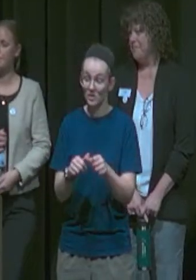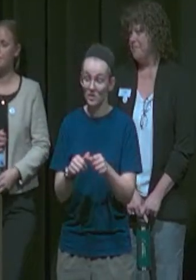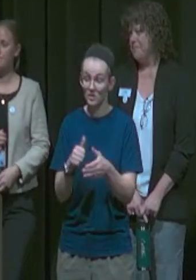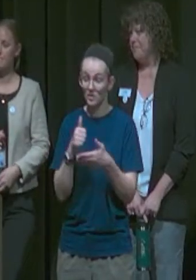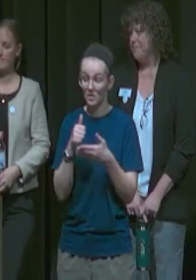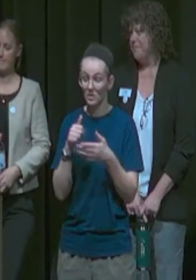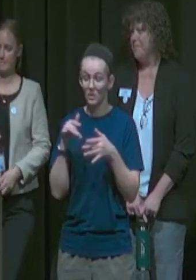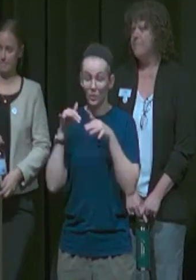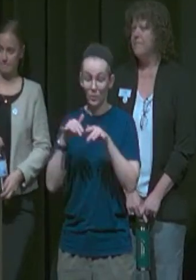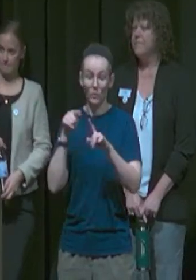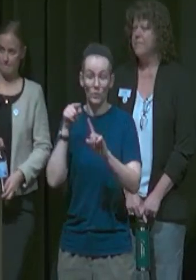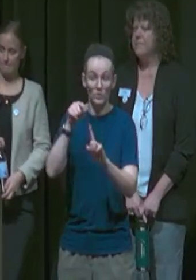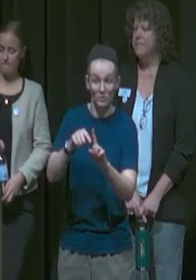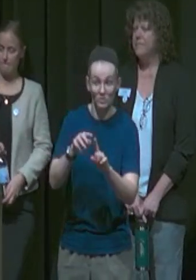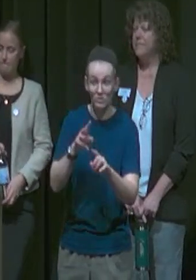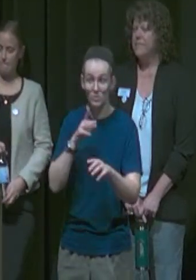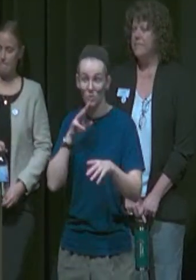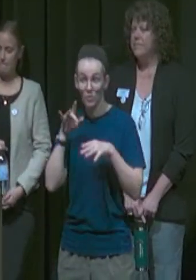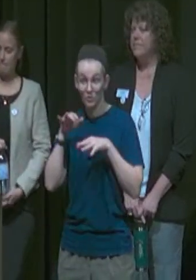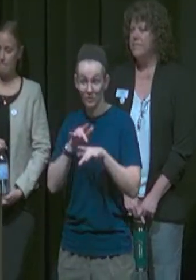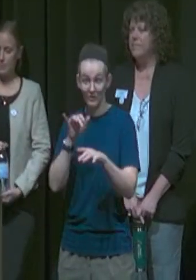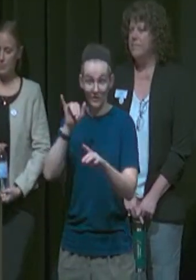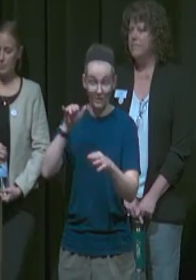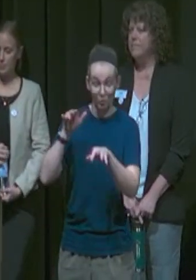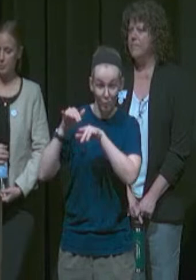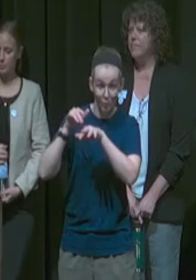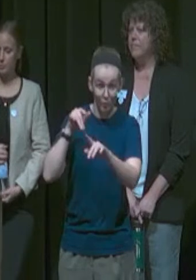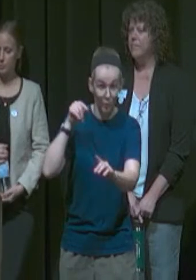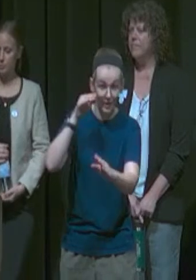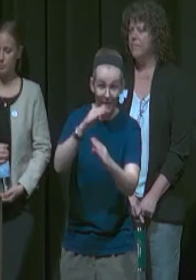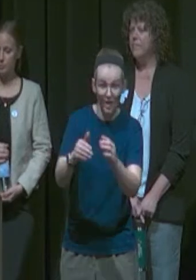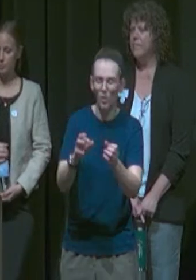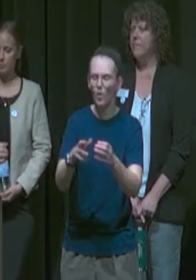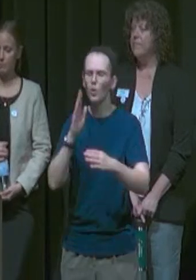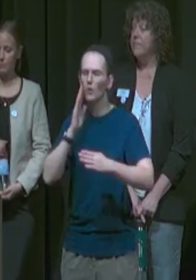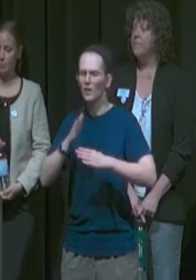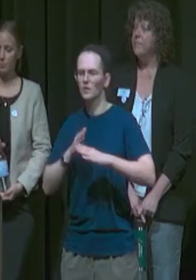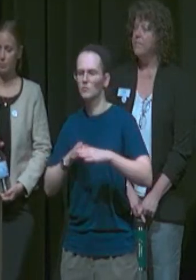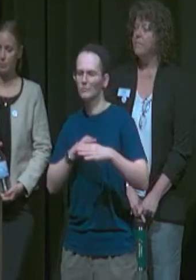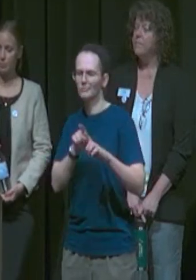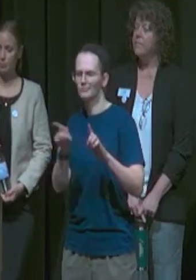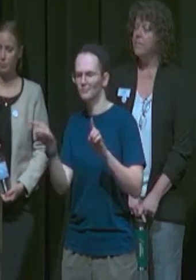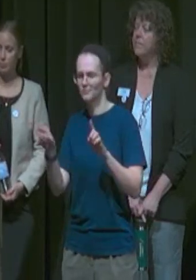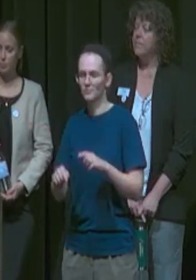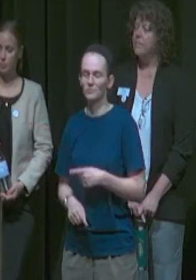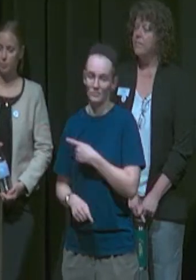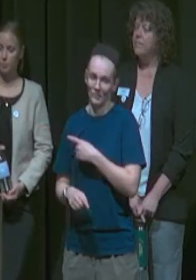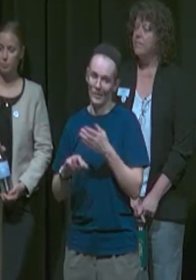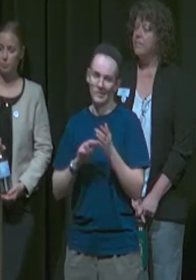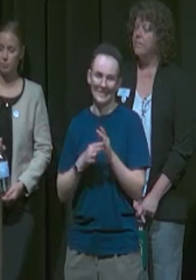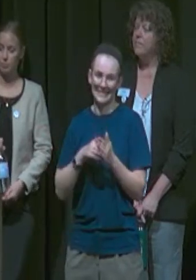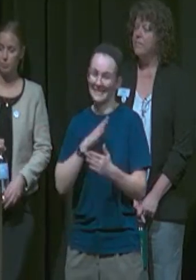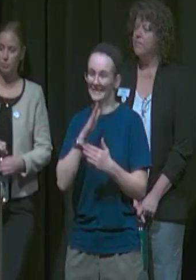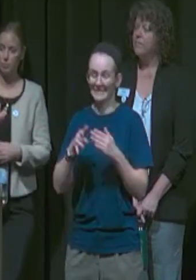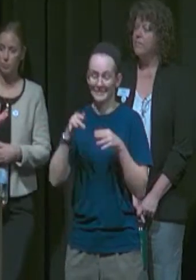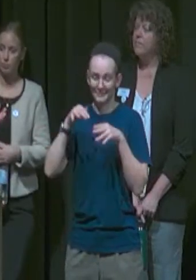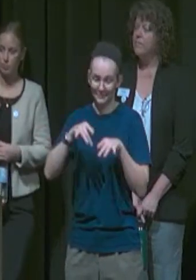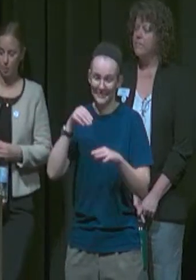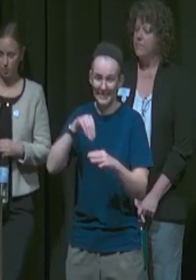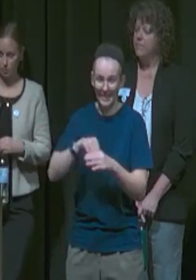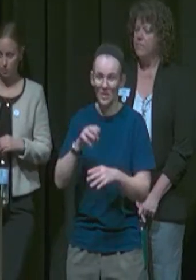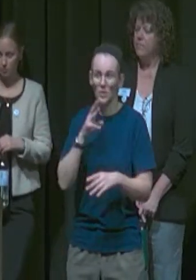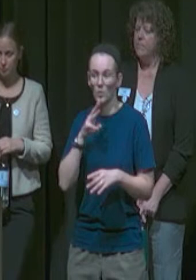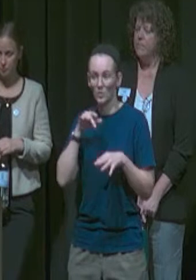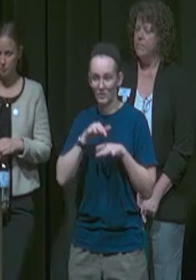that point, or is there anything going to be done to divert those flows into the river? I mean, they're ending up in the river. The